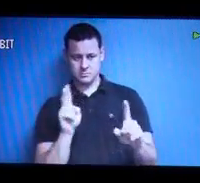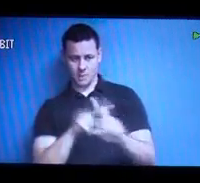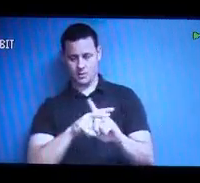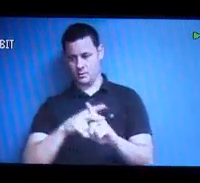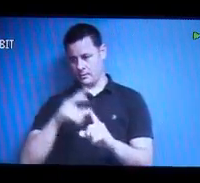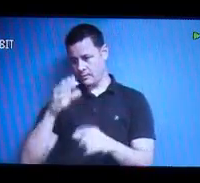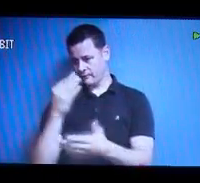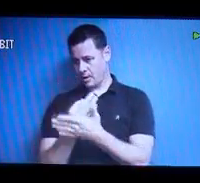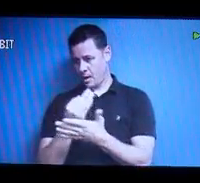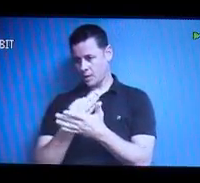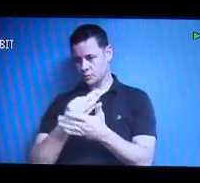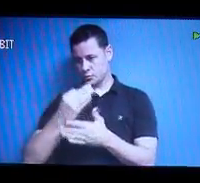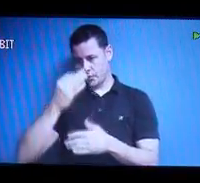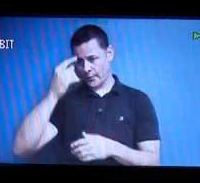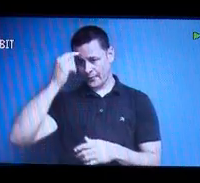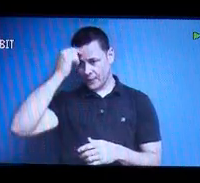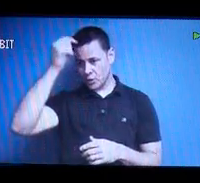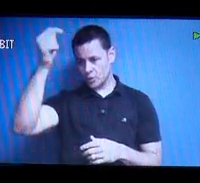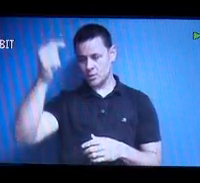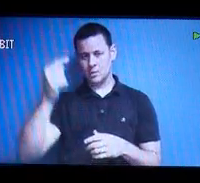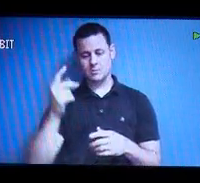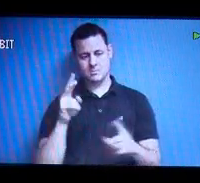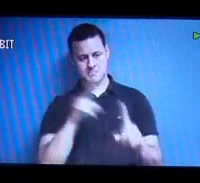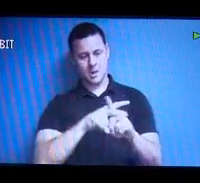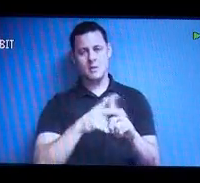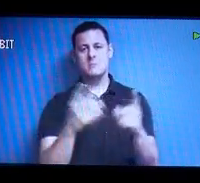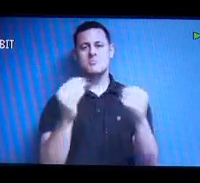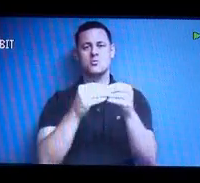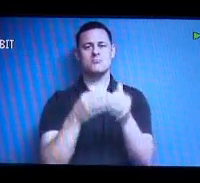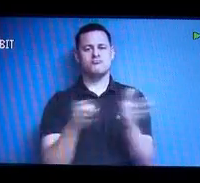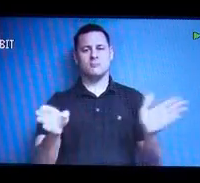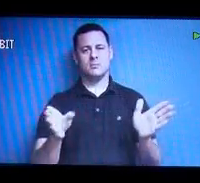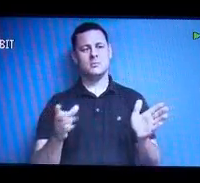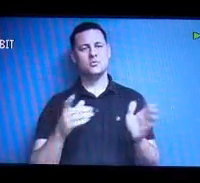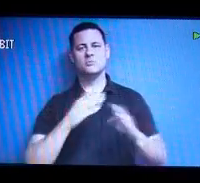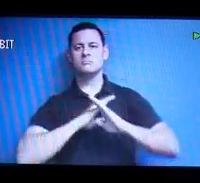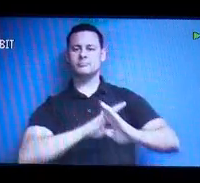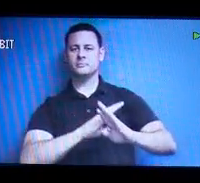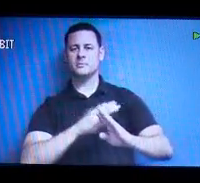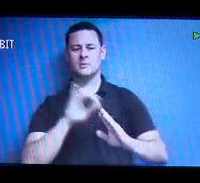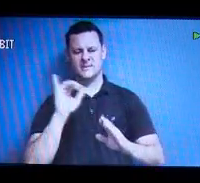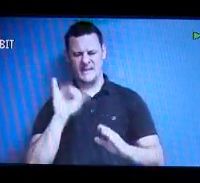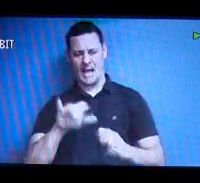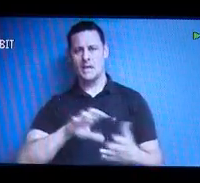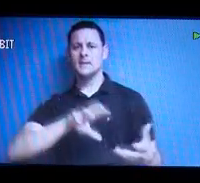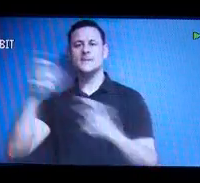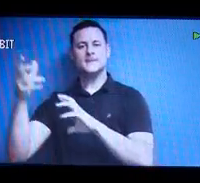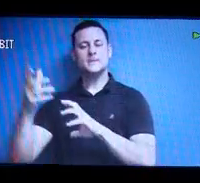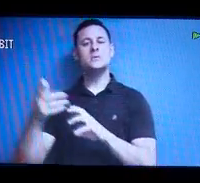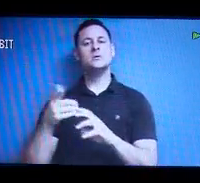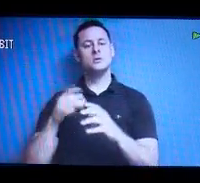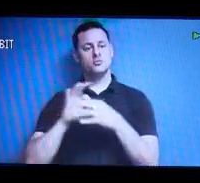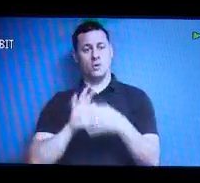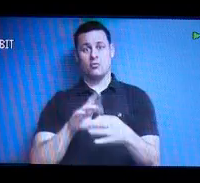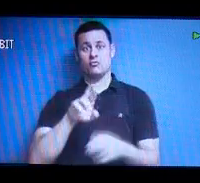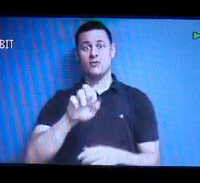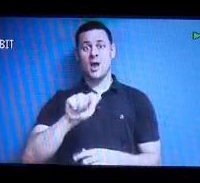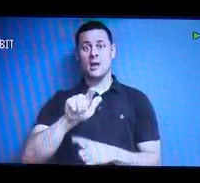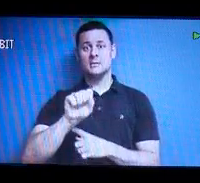more broadly to prevent crises like the one we have. We have to apply it to real estate. This is a picture of world real